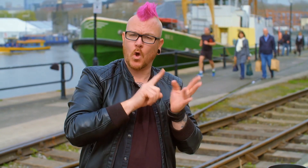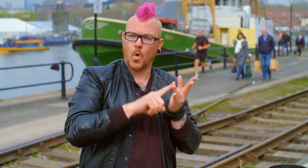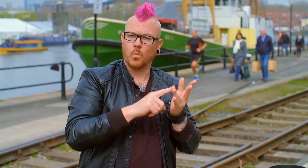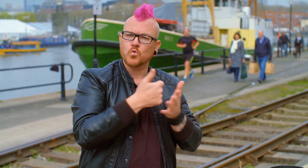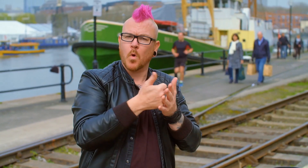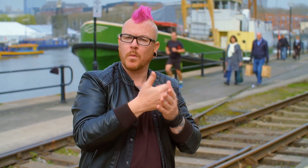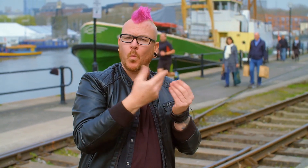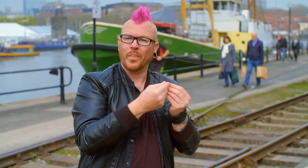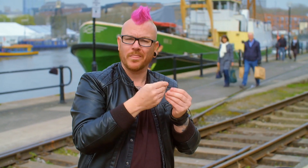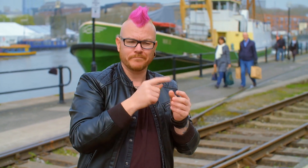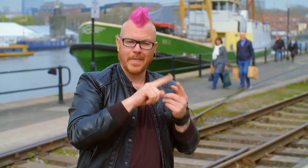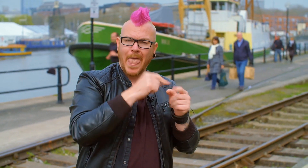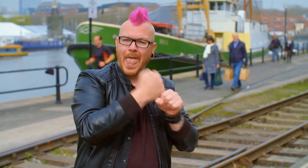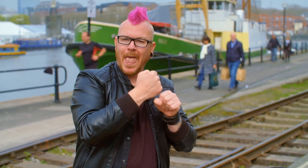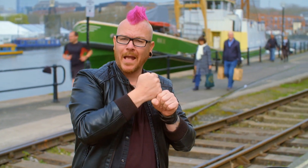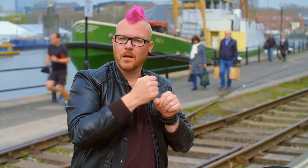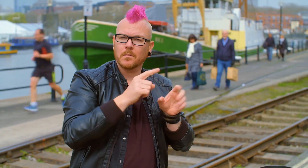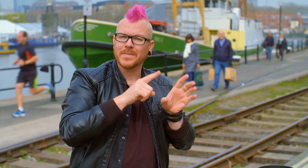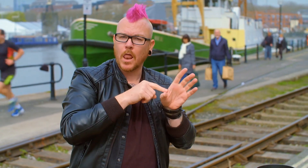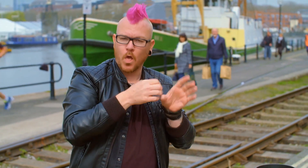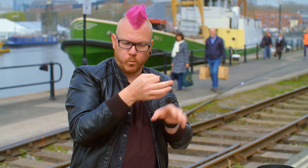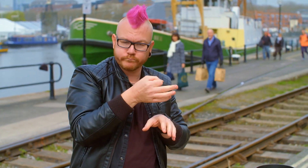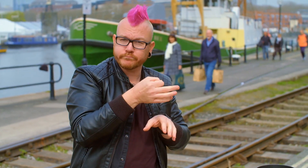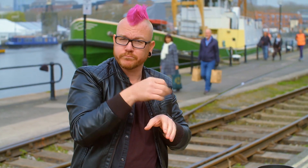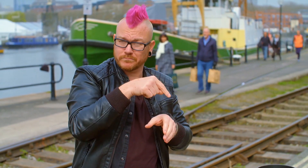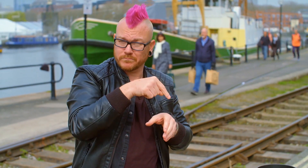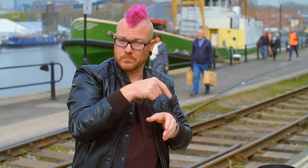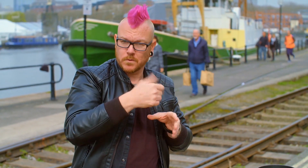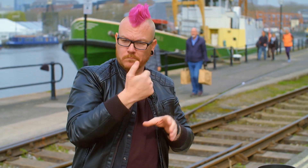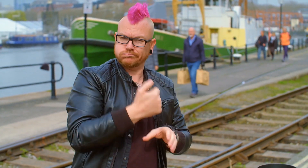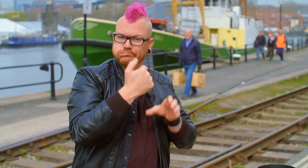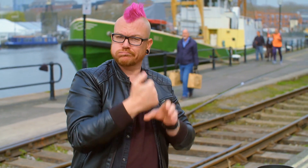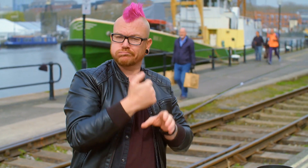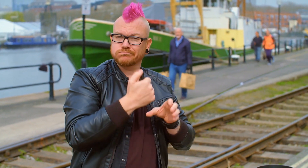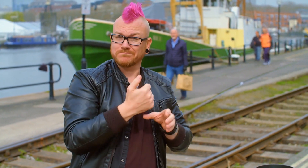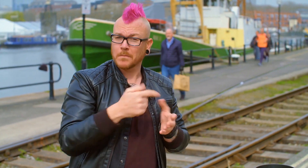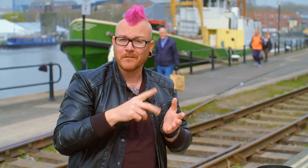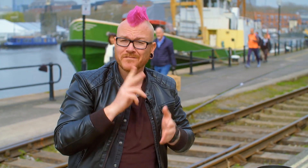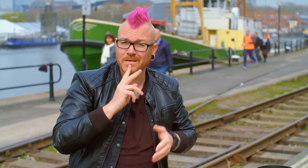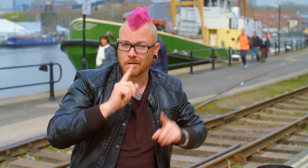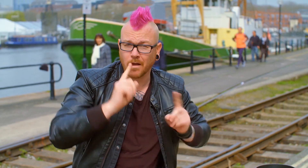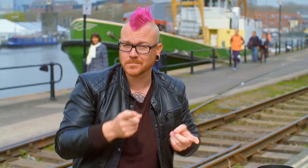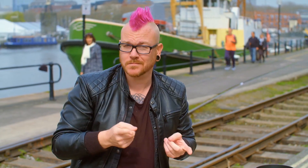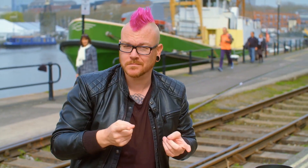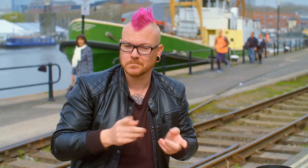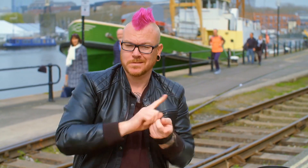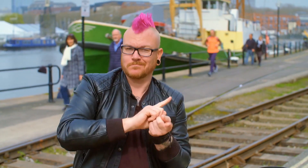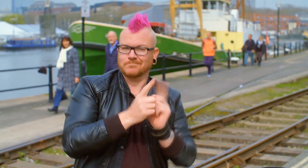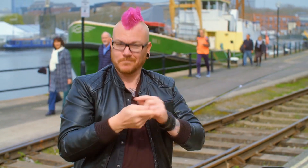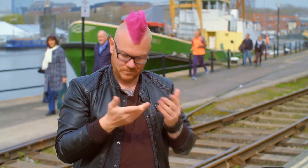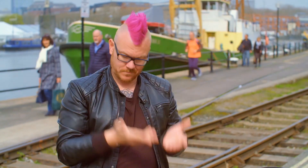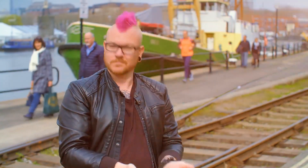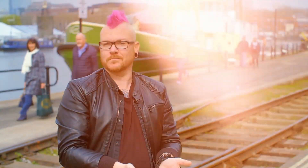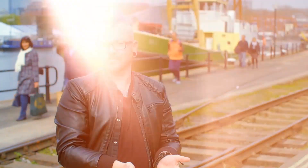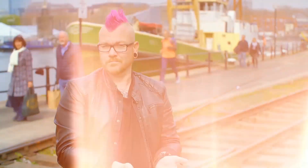Mayonnaise normally contains eggs, blended egg yolks, but that's no good in a vegan recipe. This is my alternative.